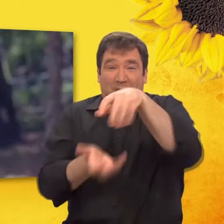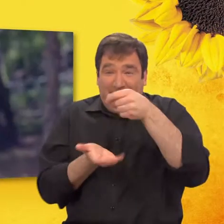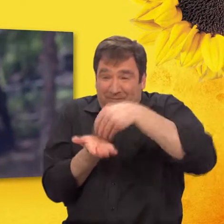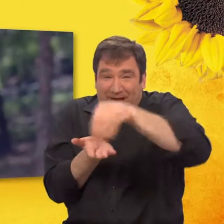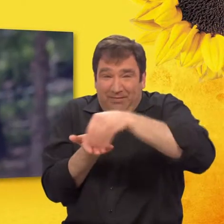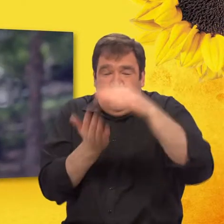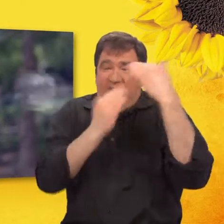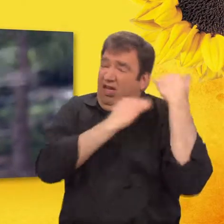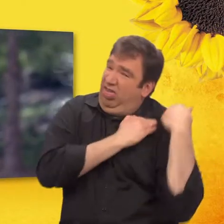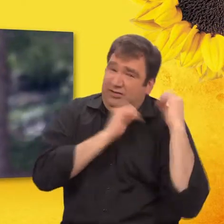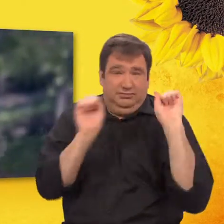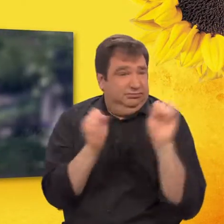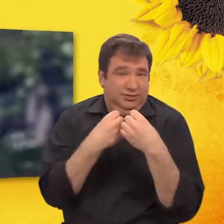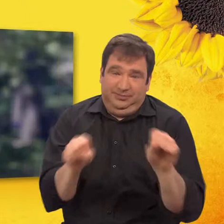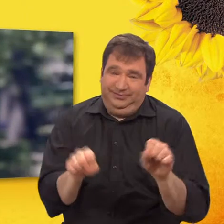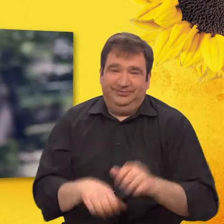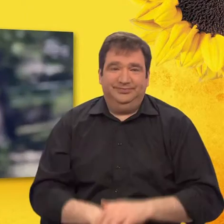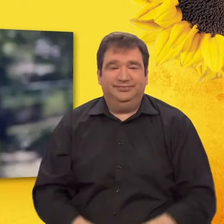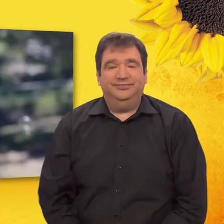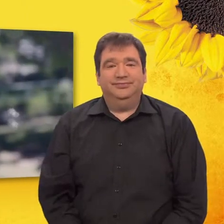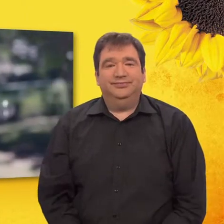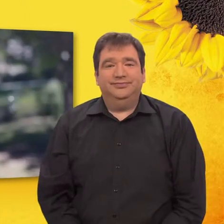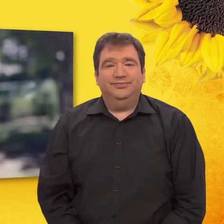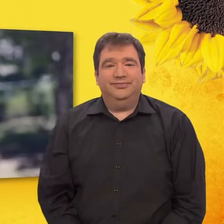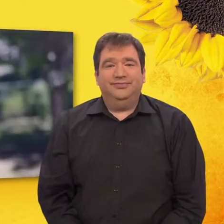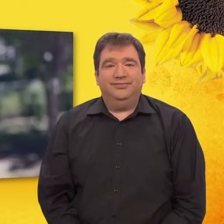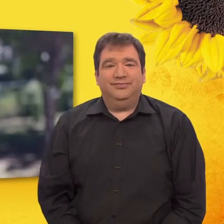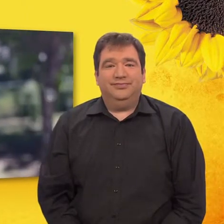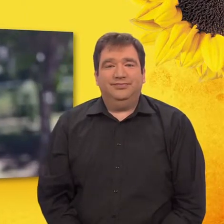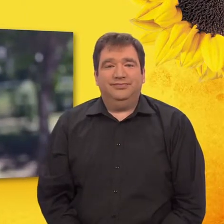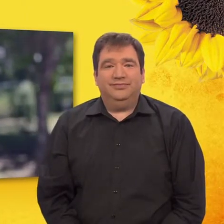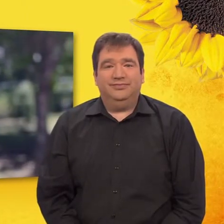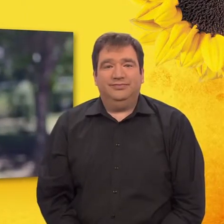growth until the debt weight became unbearable.